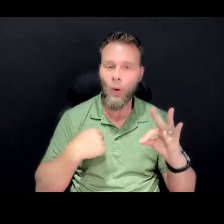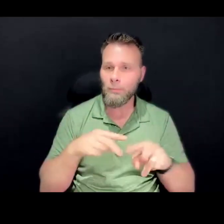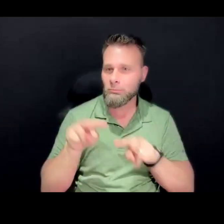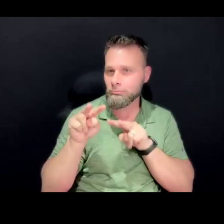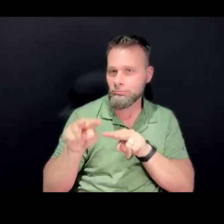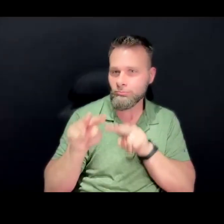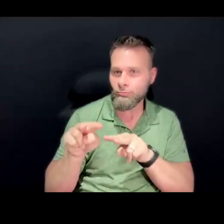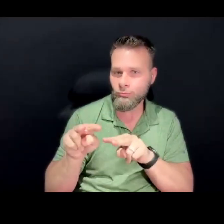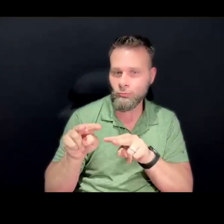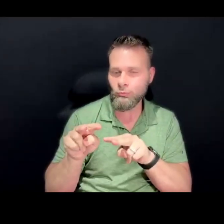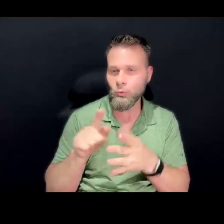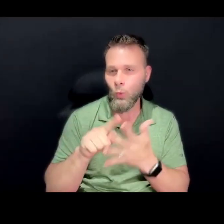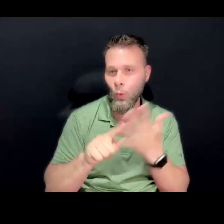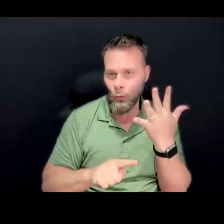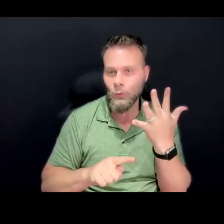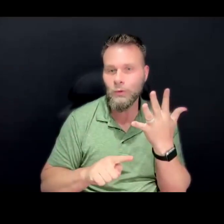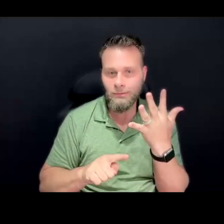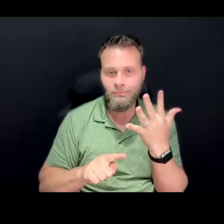2025.